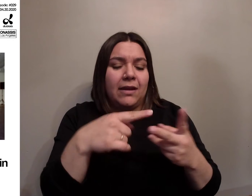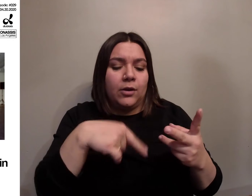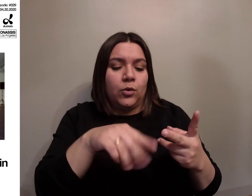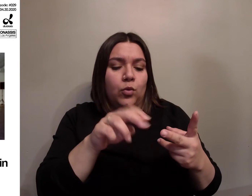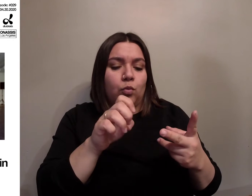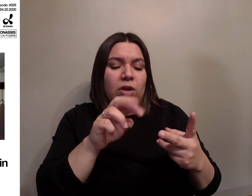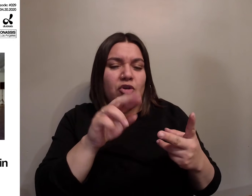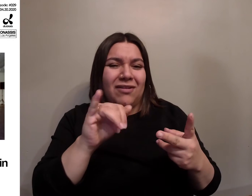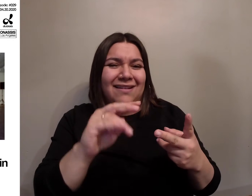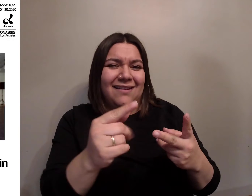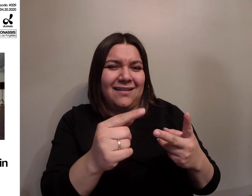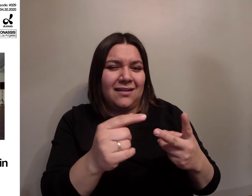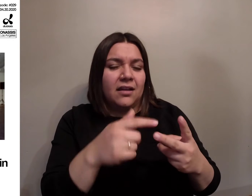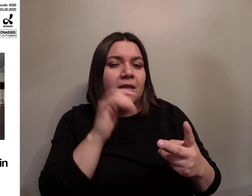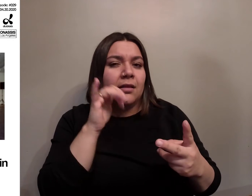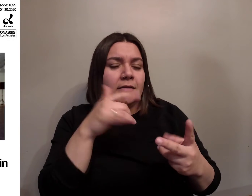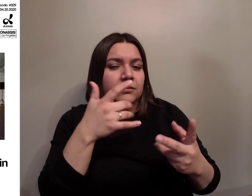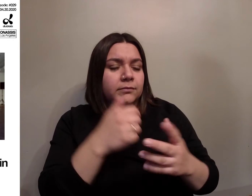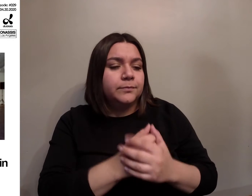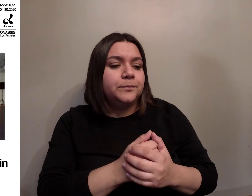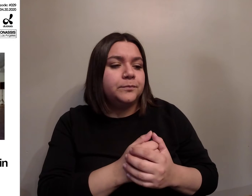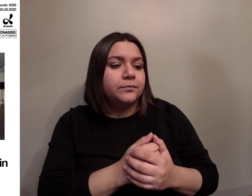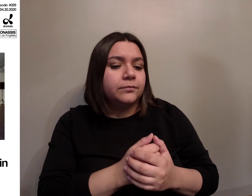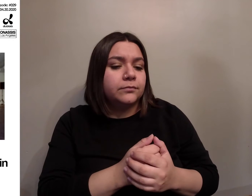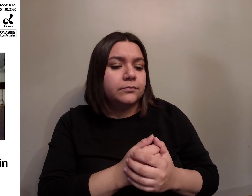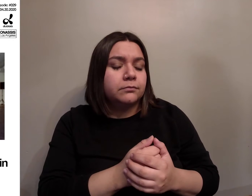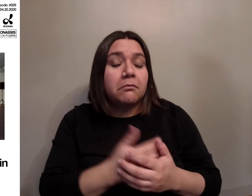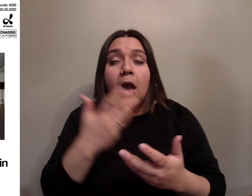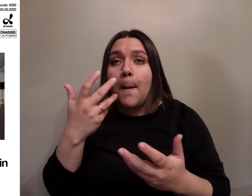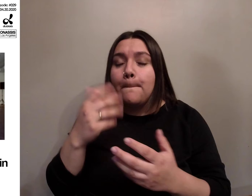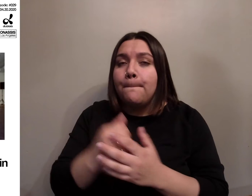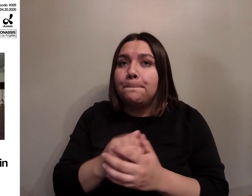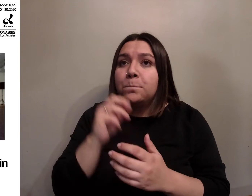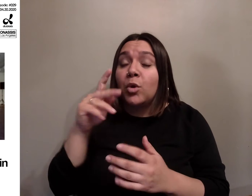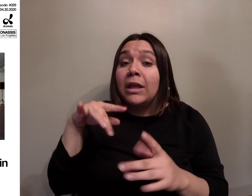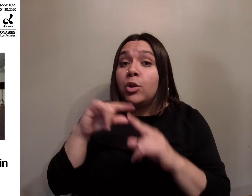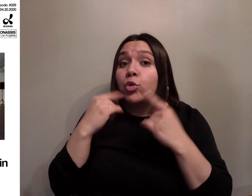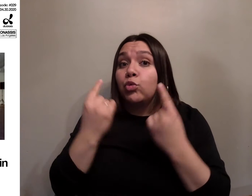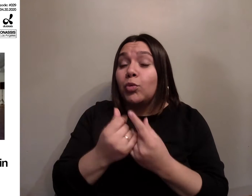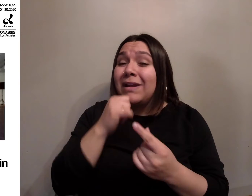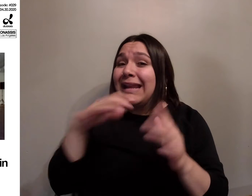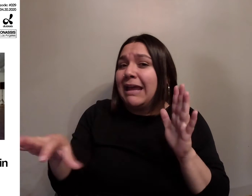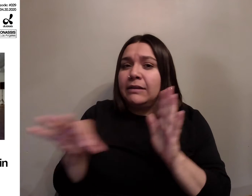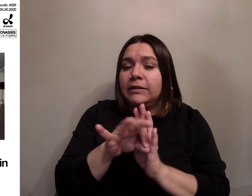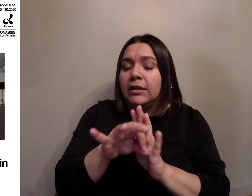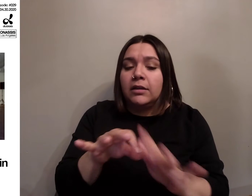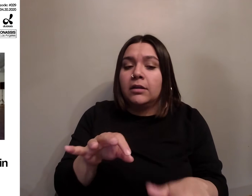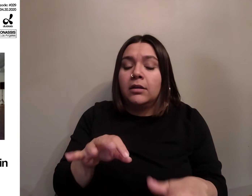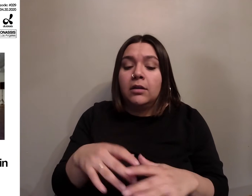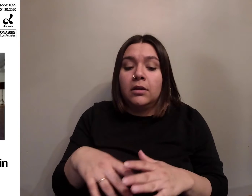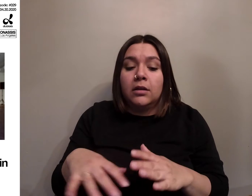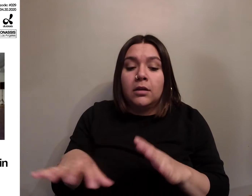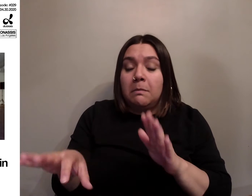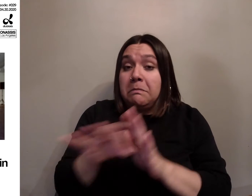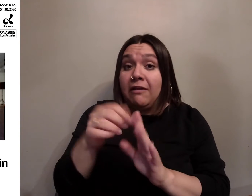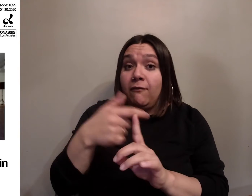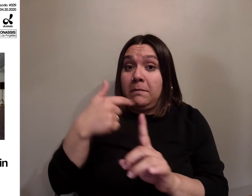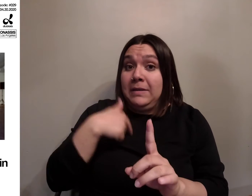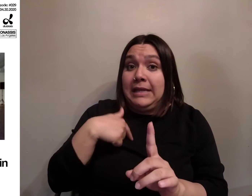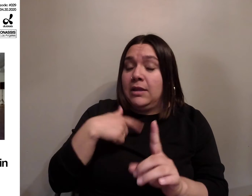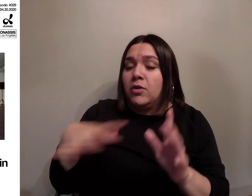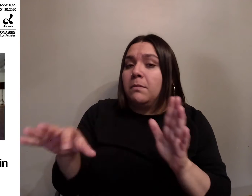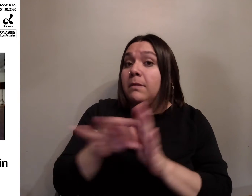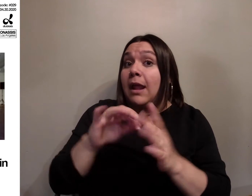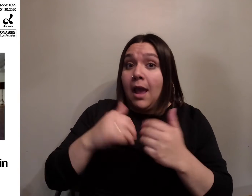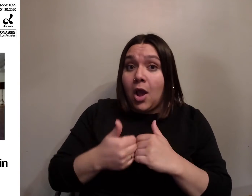vote. But the reason why I joined it are very personal reasons that have nothing to do with the pandemic,